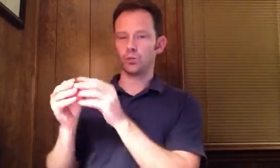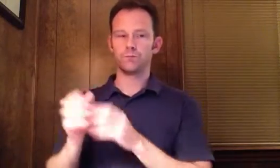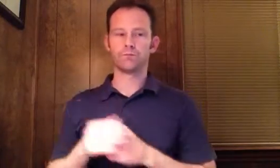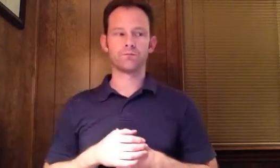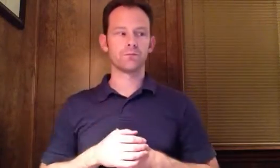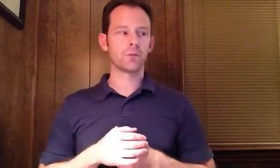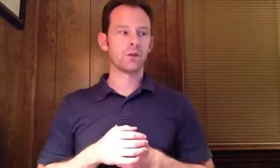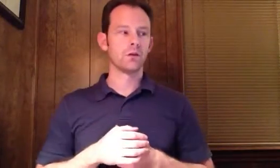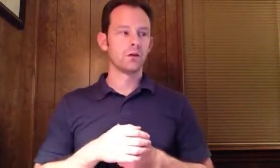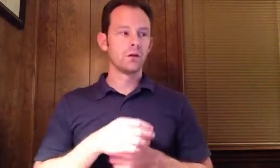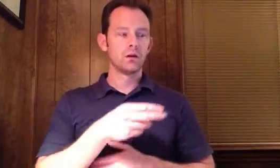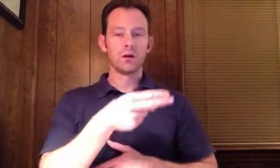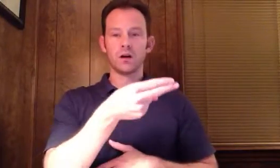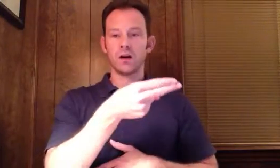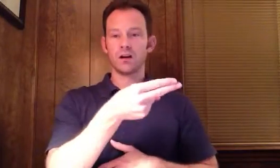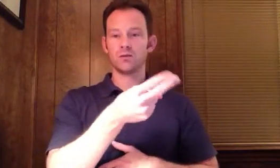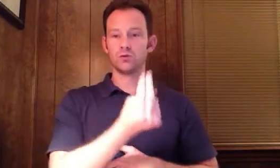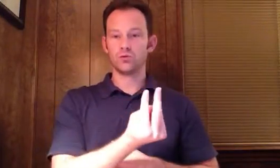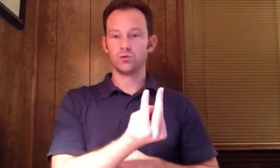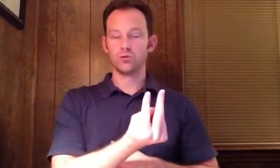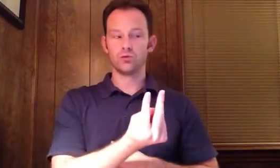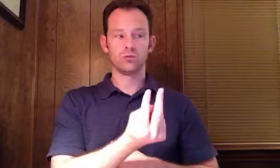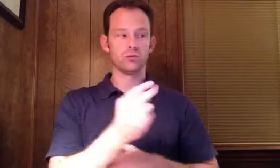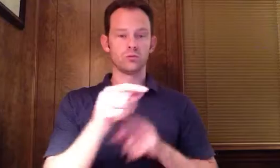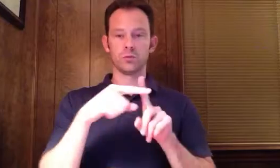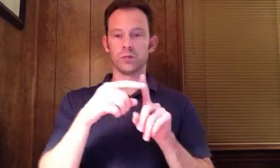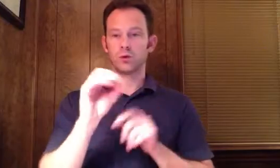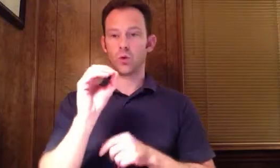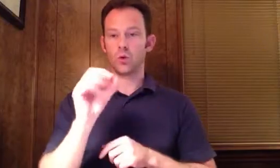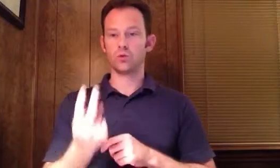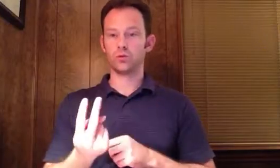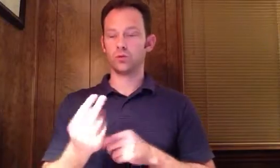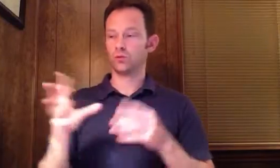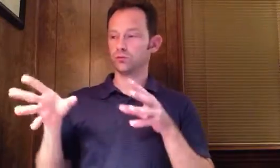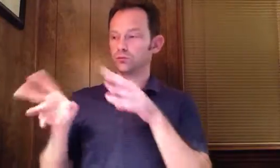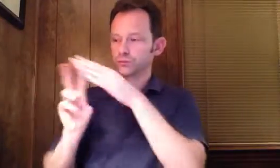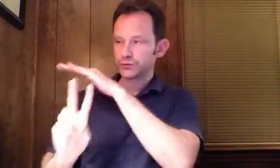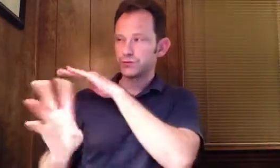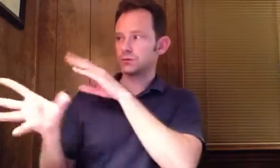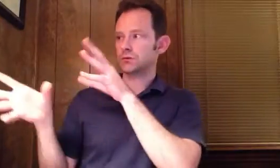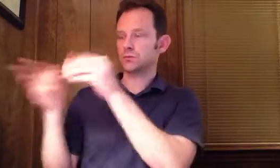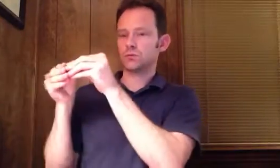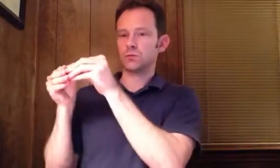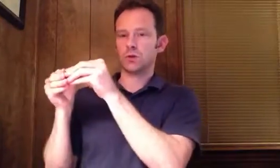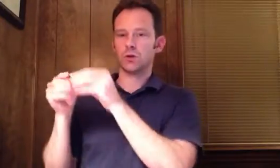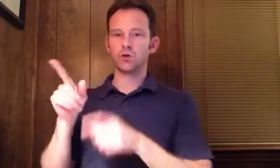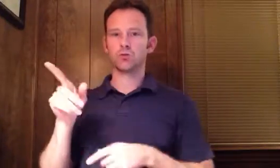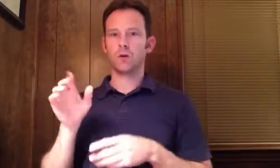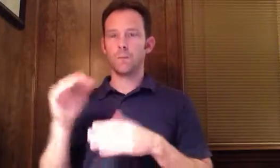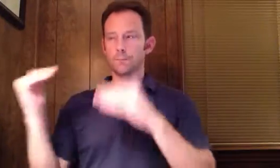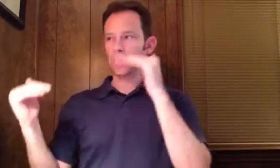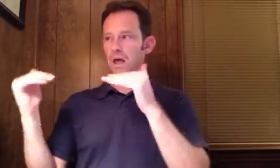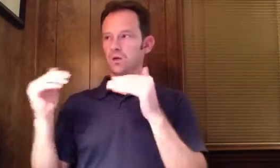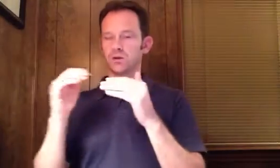Hydrogen gas reacts with oxygen gas. Right now I balanced the equation for that. Practice these 3 on your